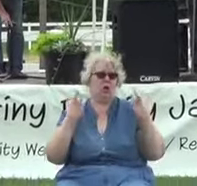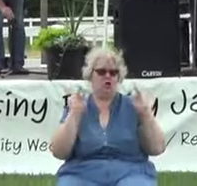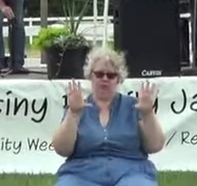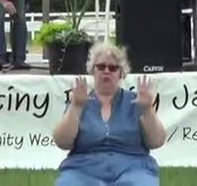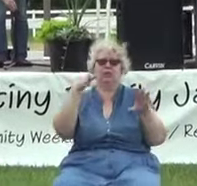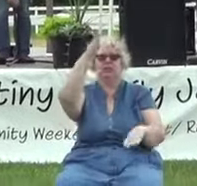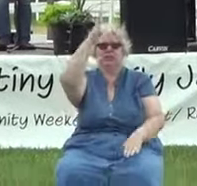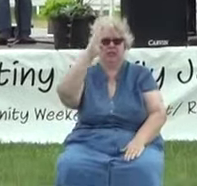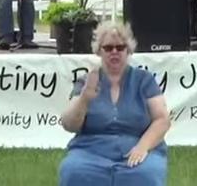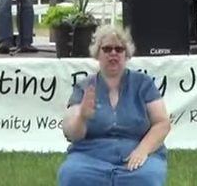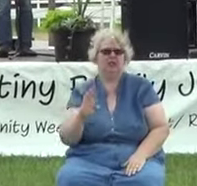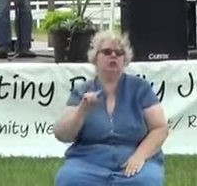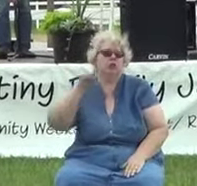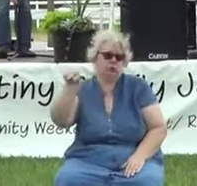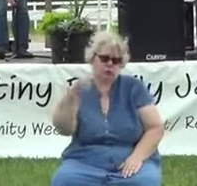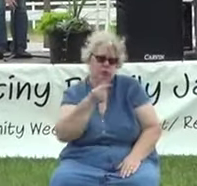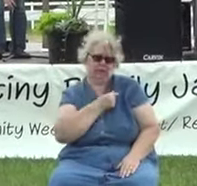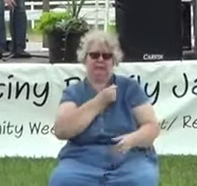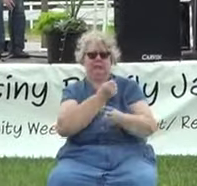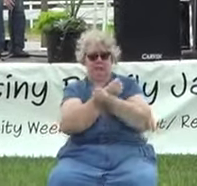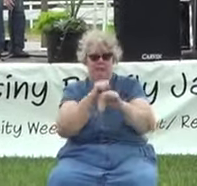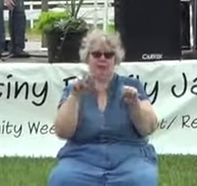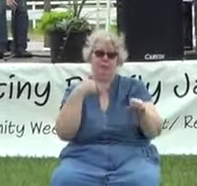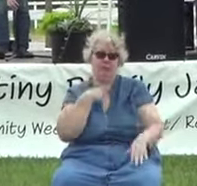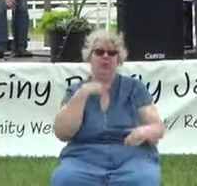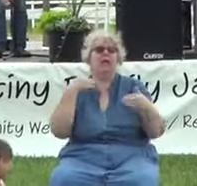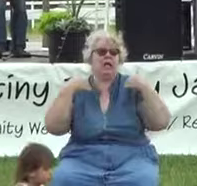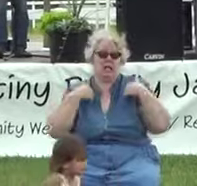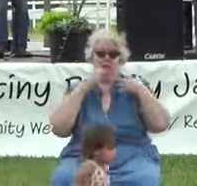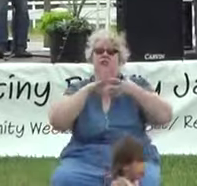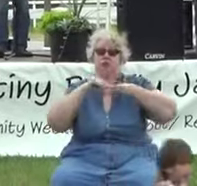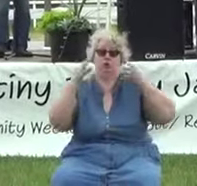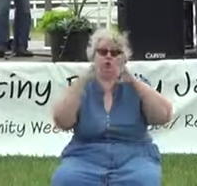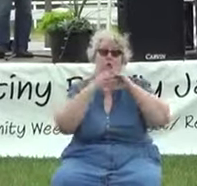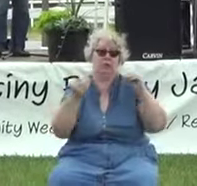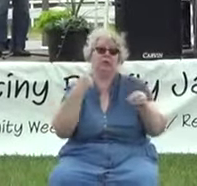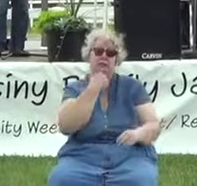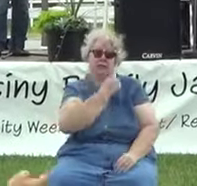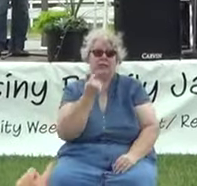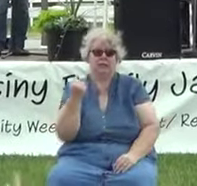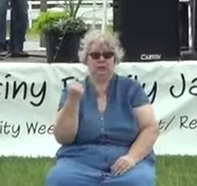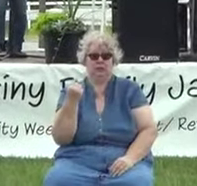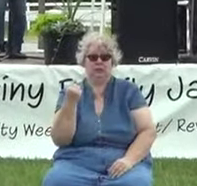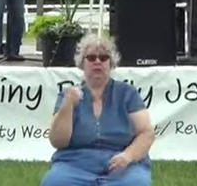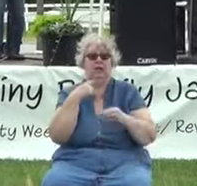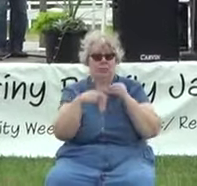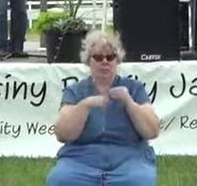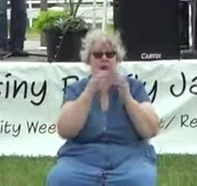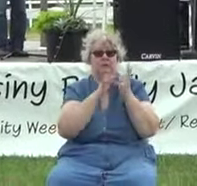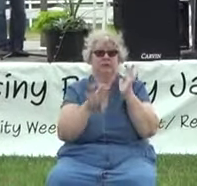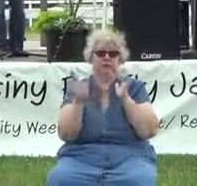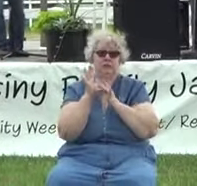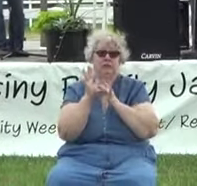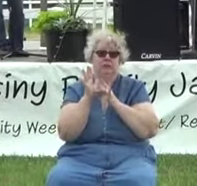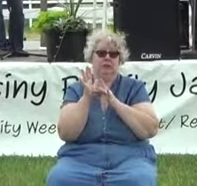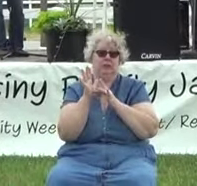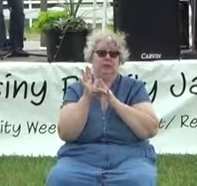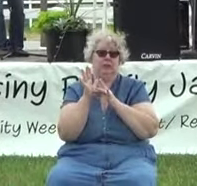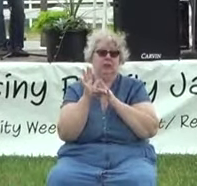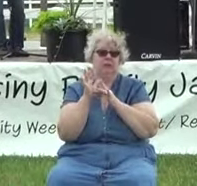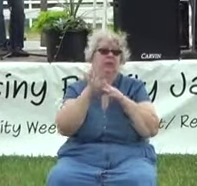God. And do I have a story to tell? And it's Jesus. And